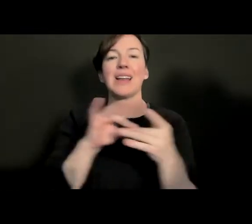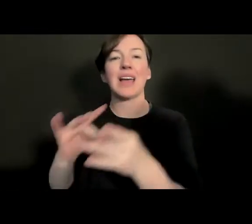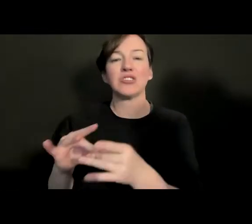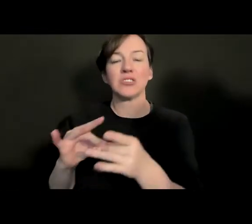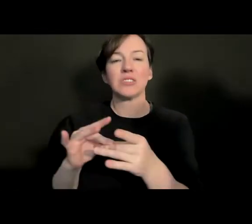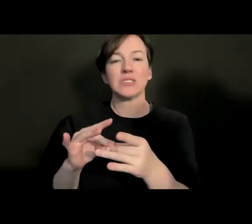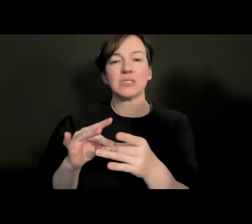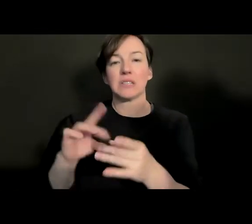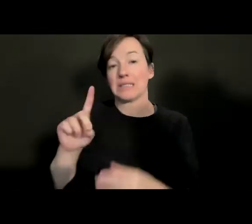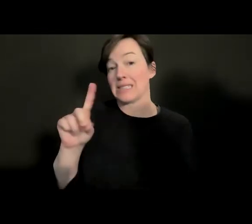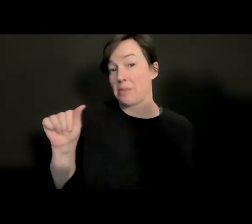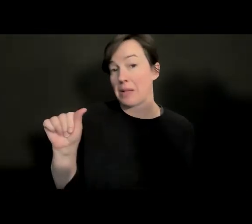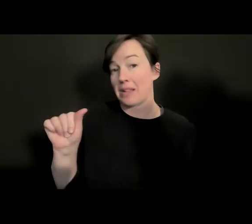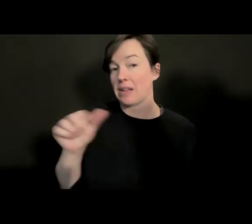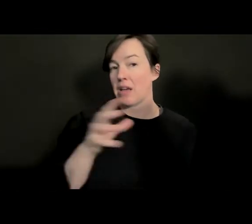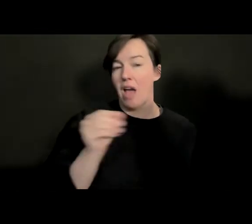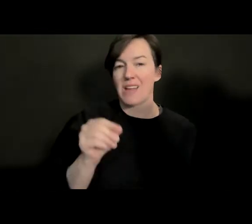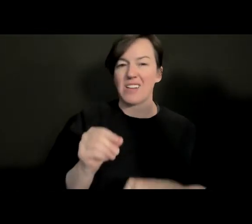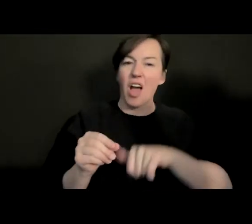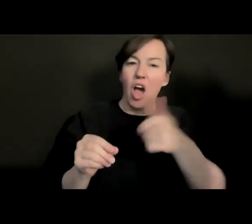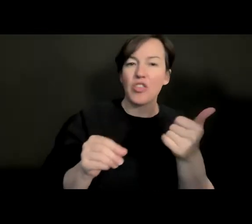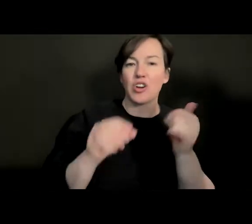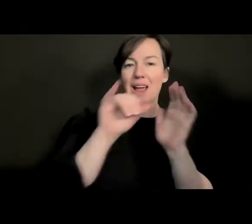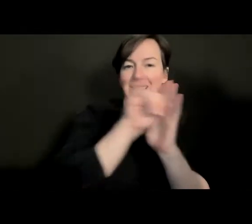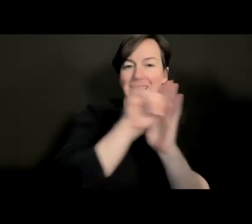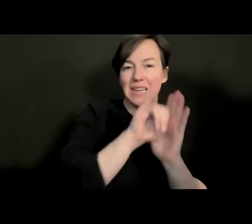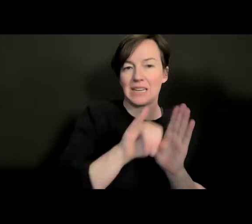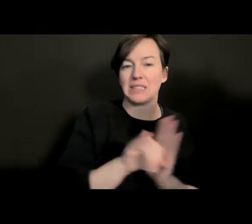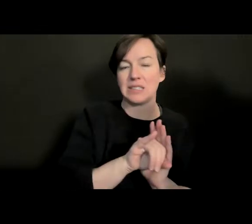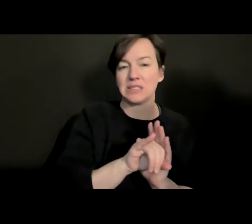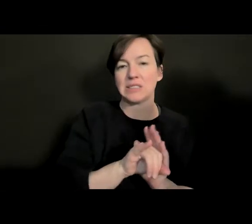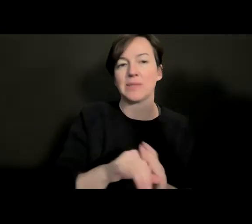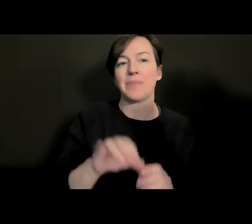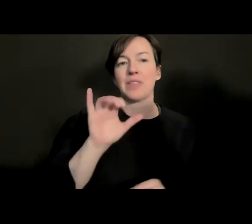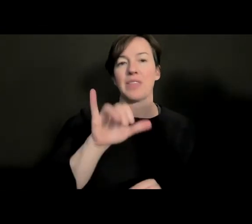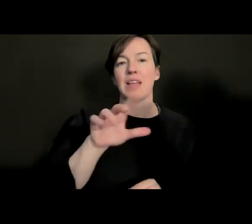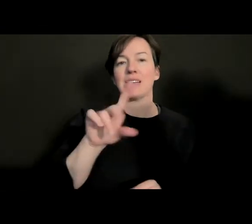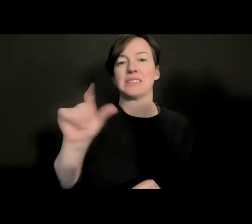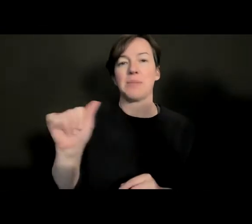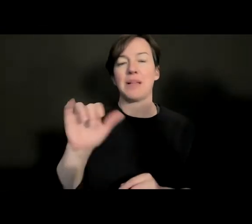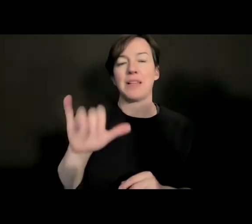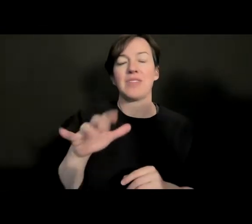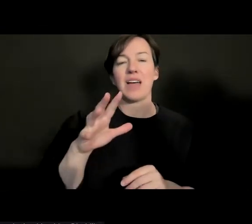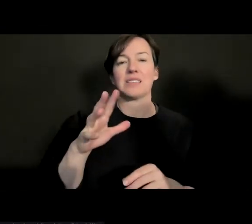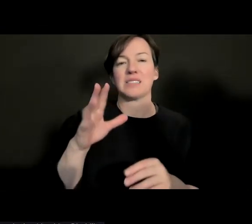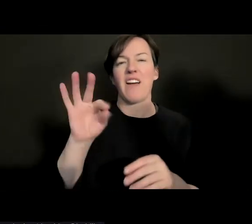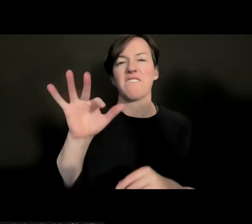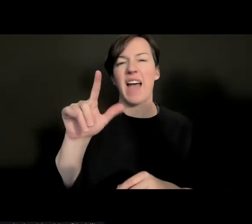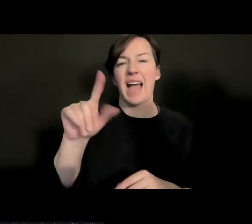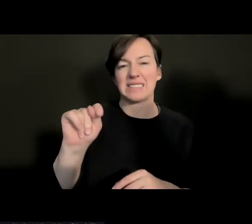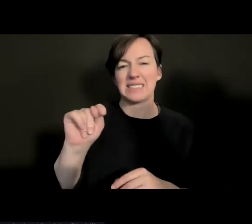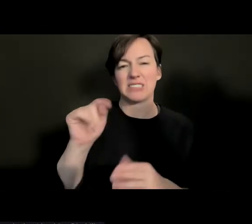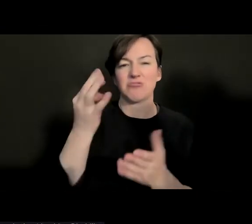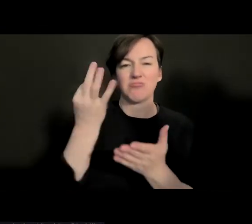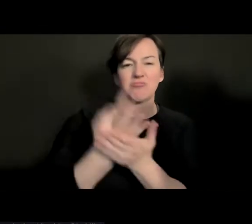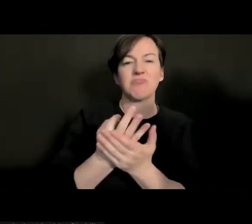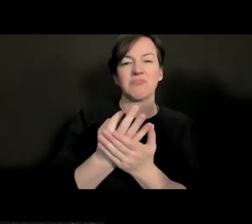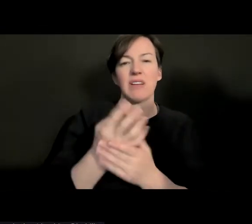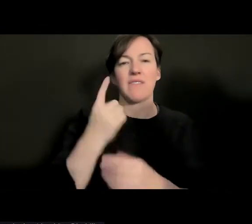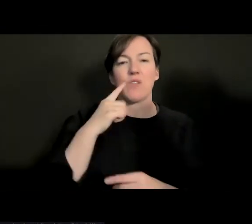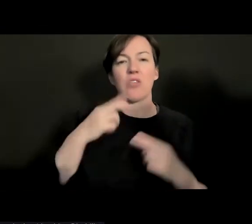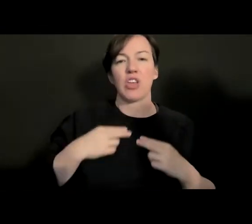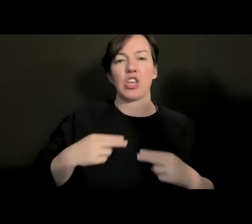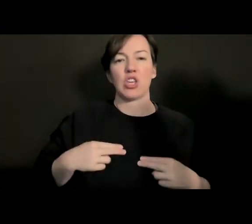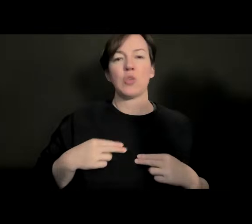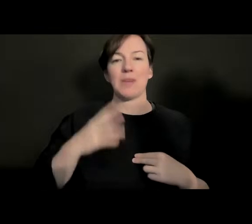between disability and other identities. Disability is a fact of the human experience and not the